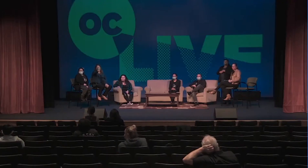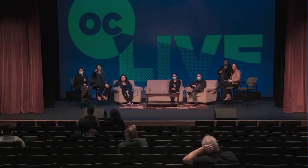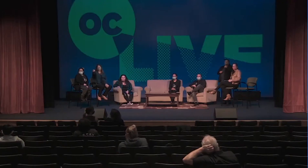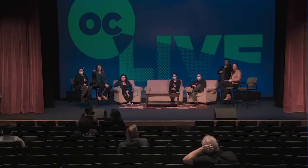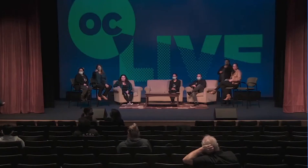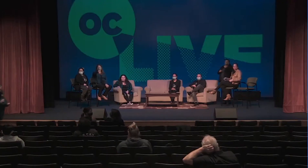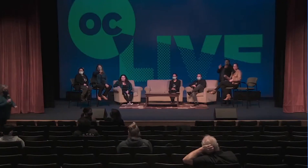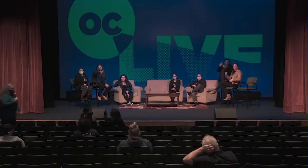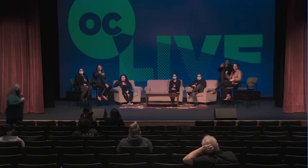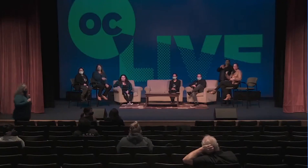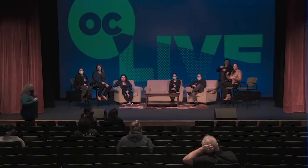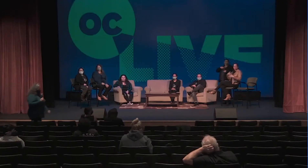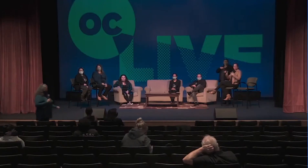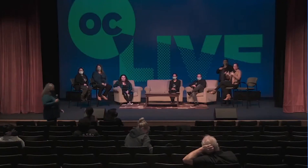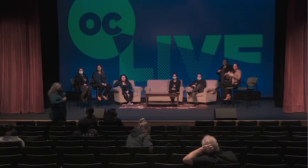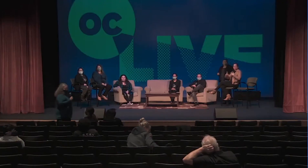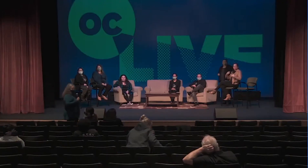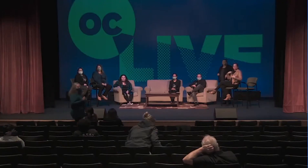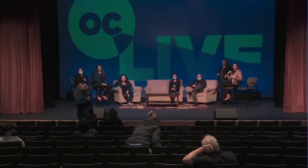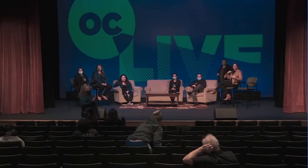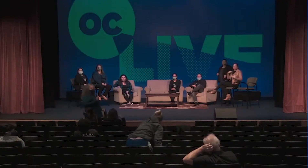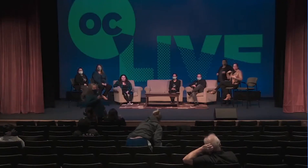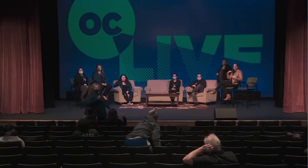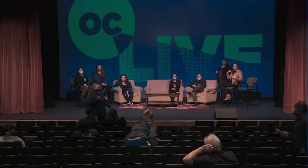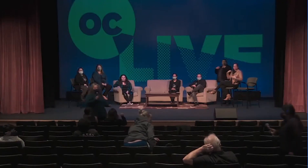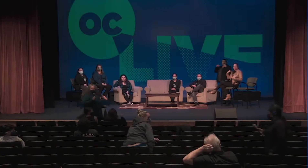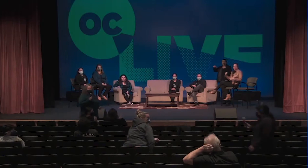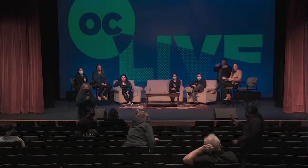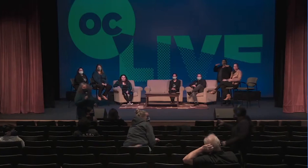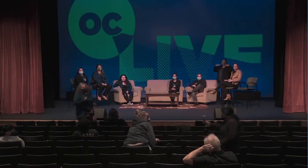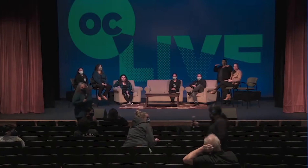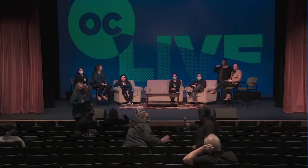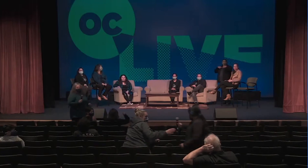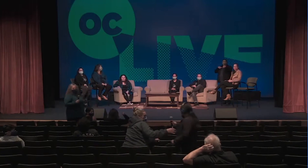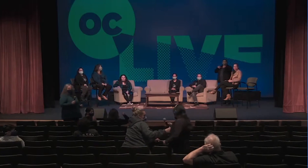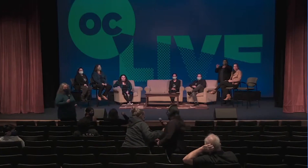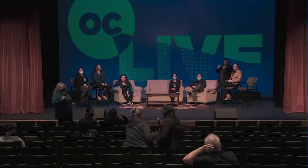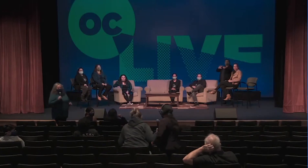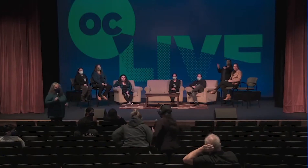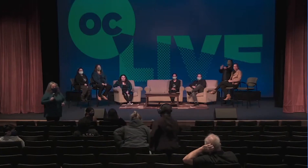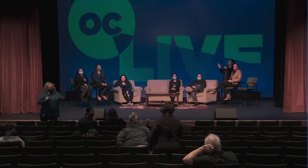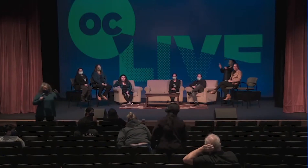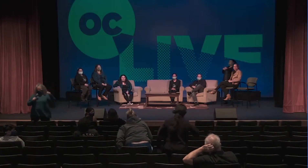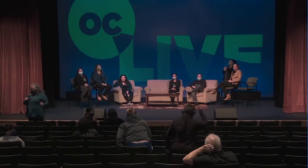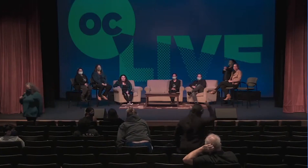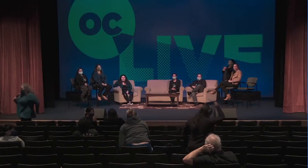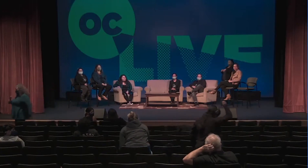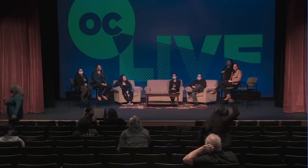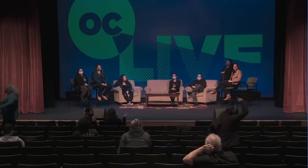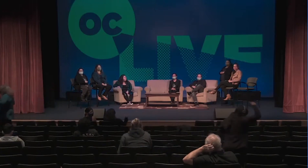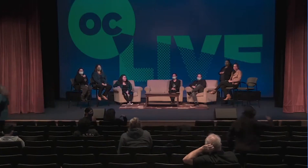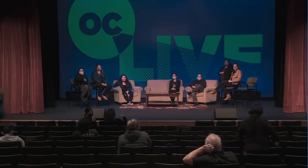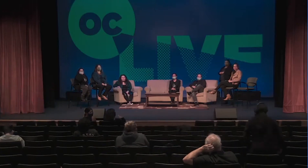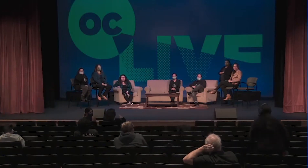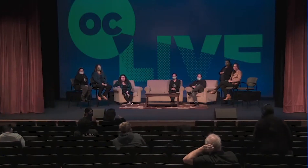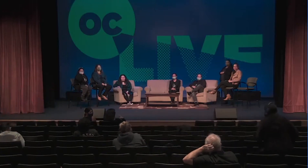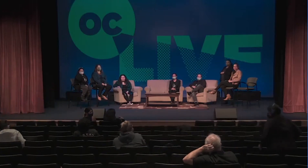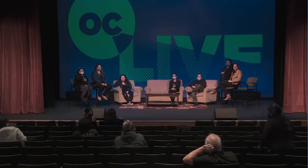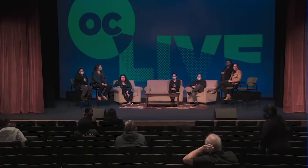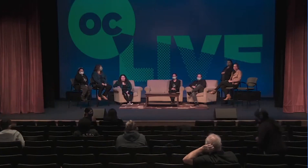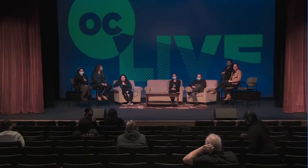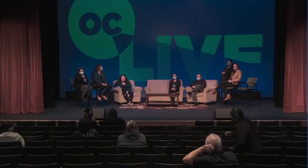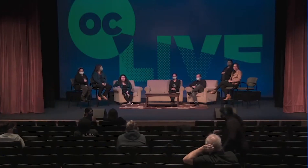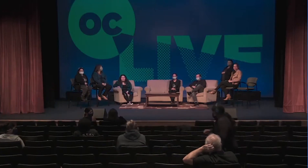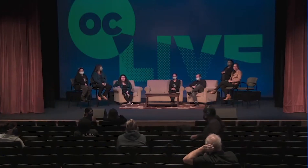Aaron, meet me on the end. You can be loud. Go ahead. Oh, perfect. Smalls, thanks. I